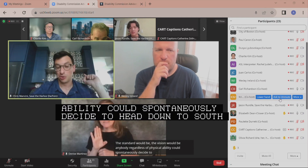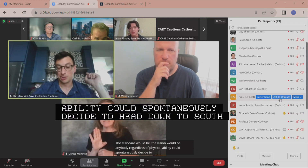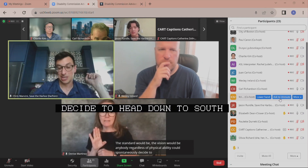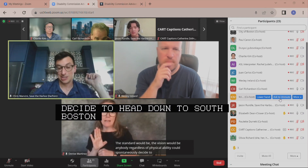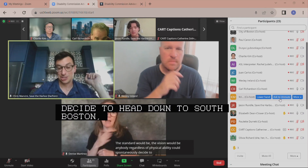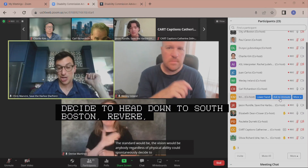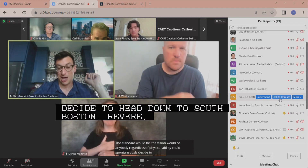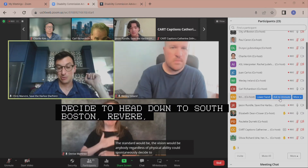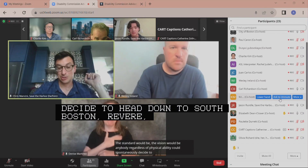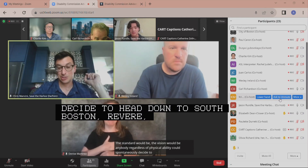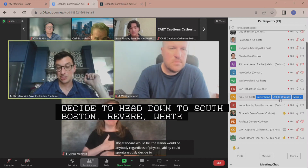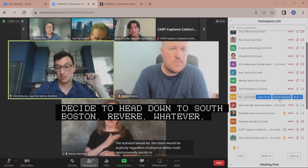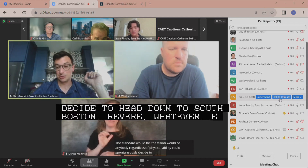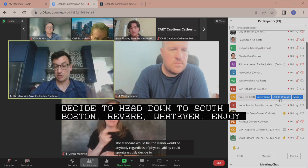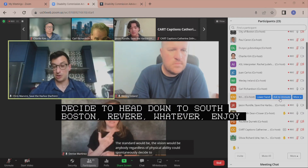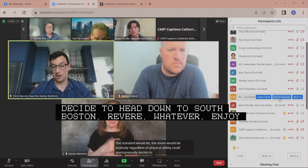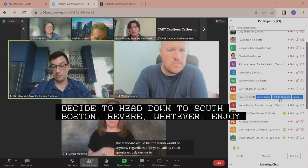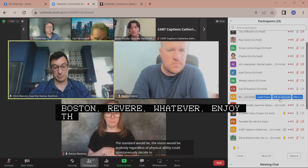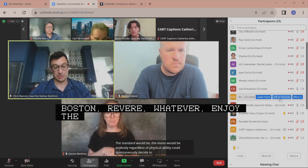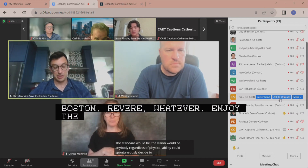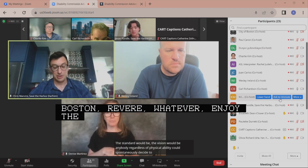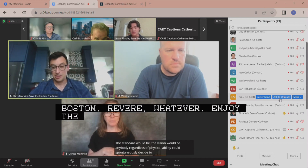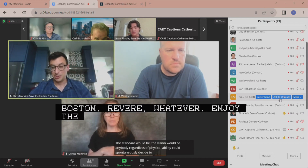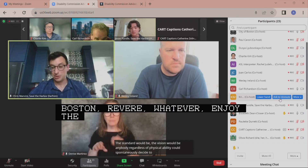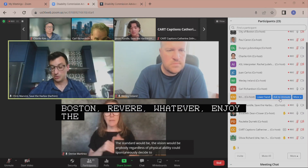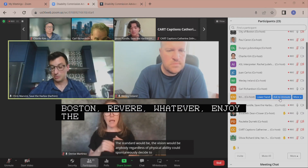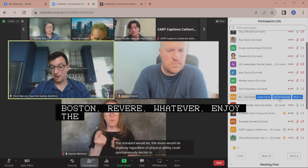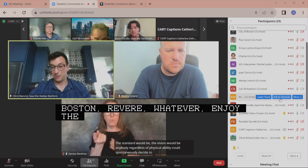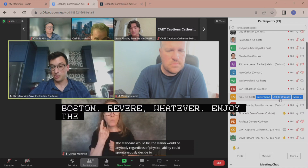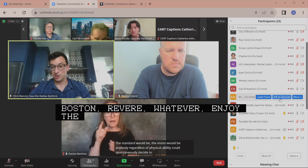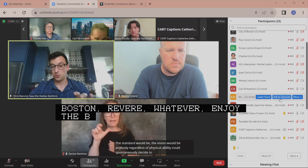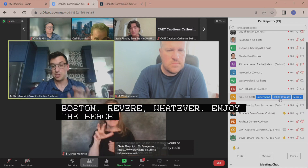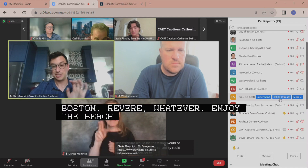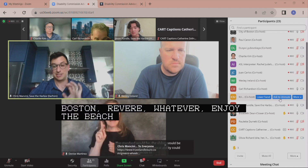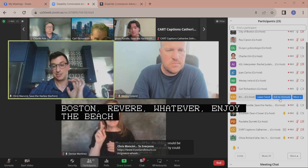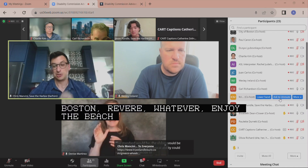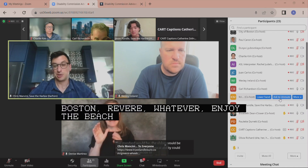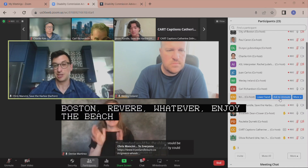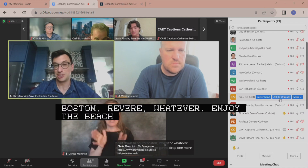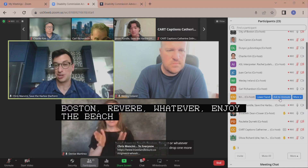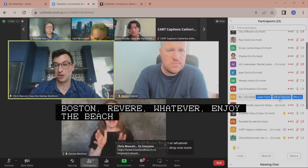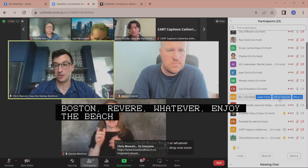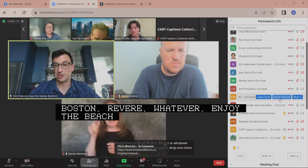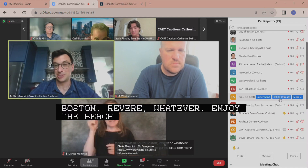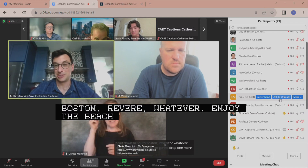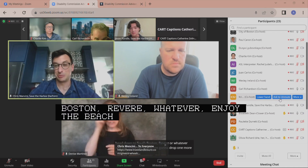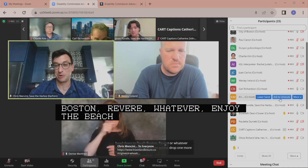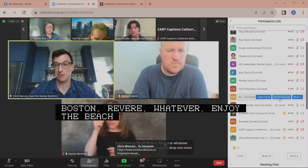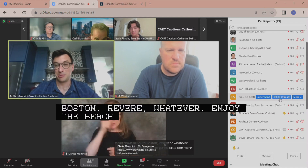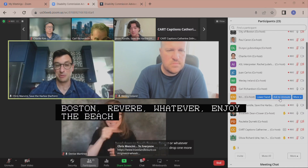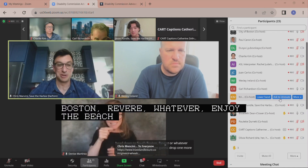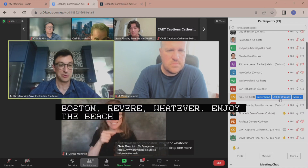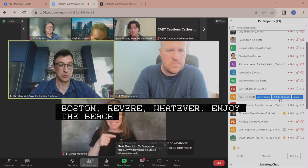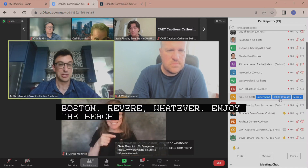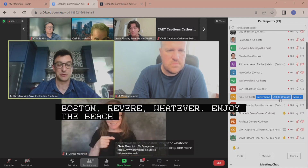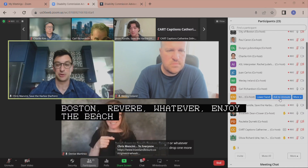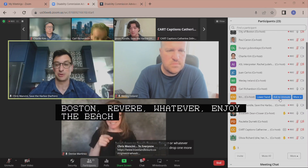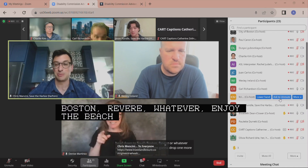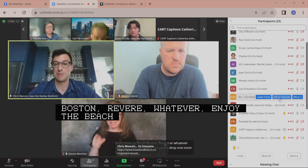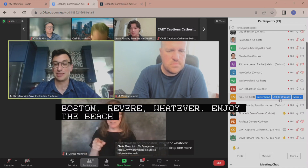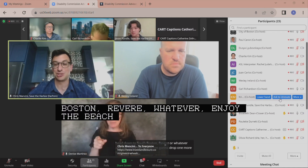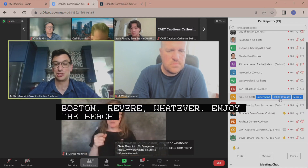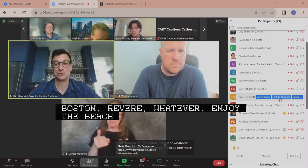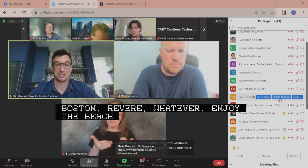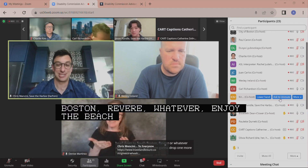drop one more link in the chat, which is this news about what Greece is doing this year. This is probably a bit of a reach